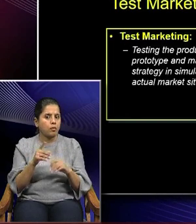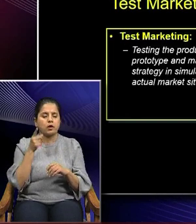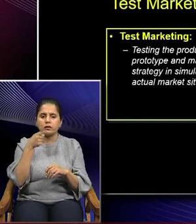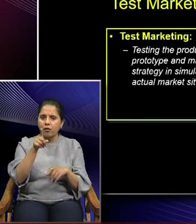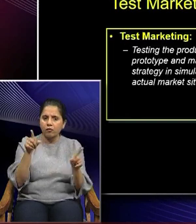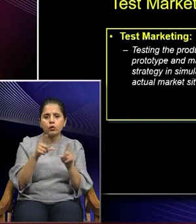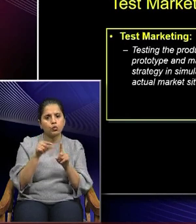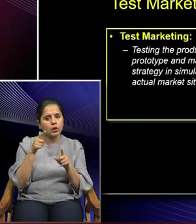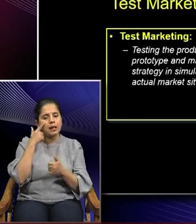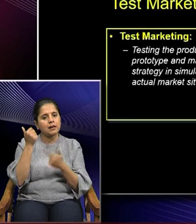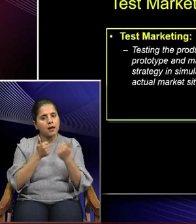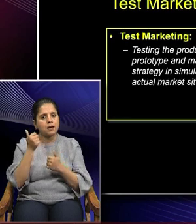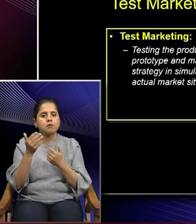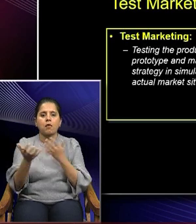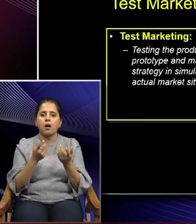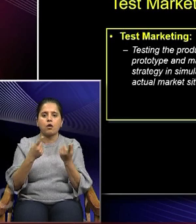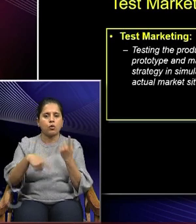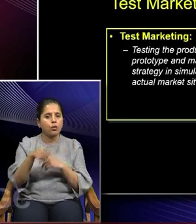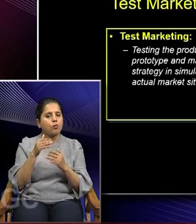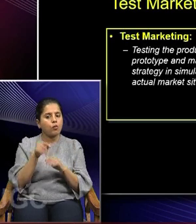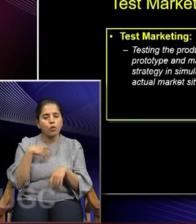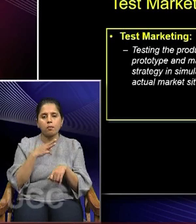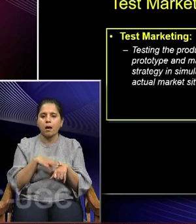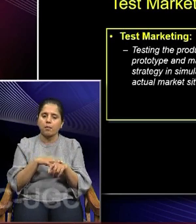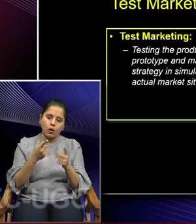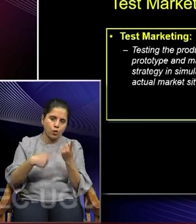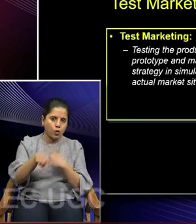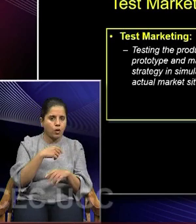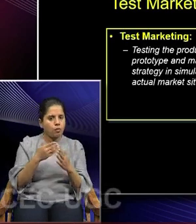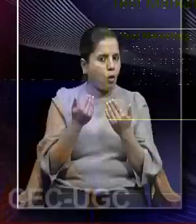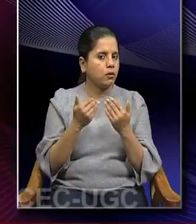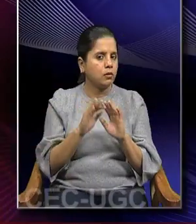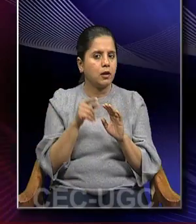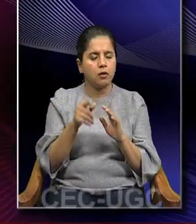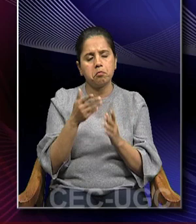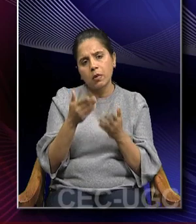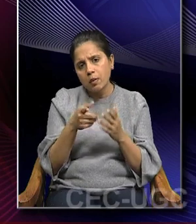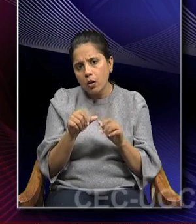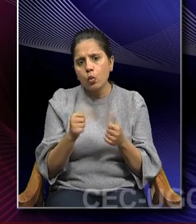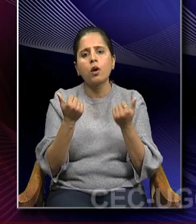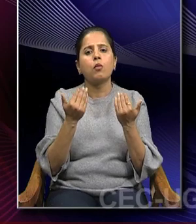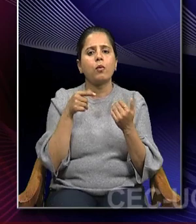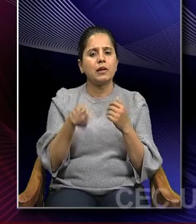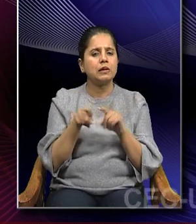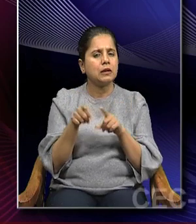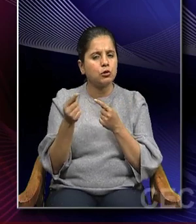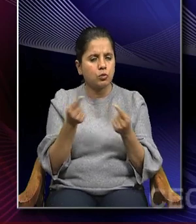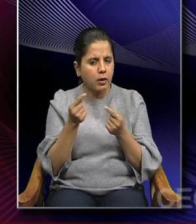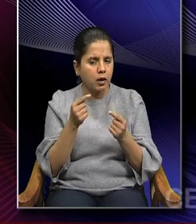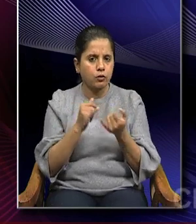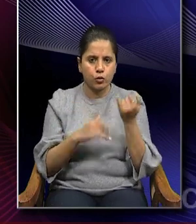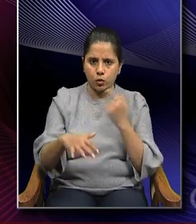the test marketing among those members only. It can be done in a simulated situation